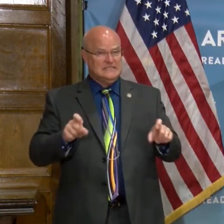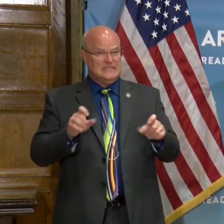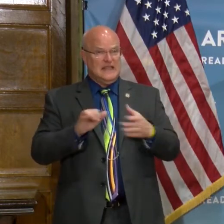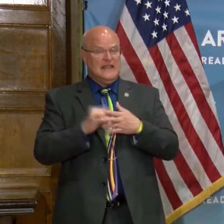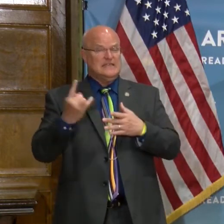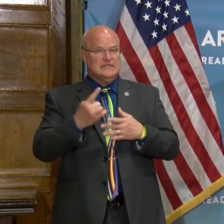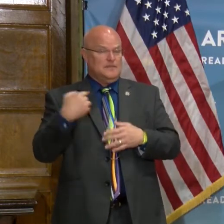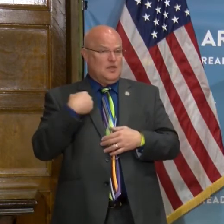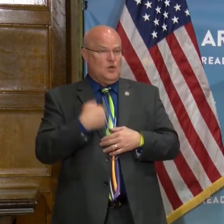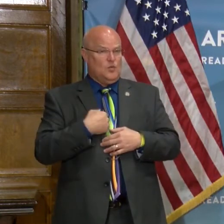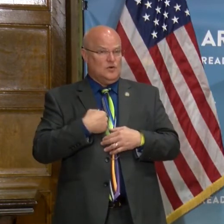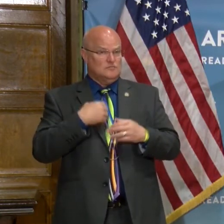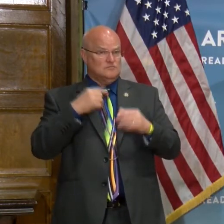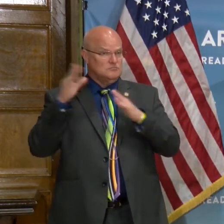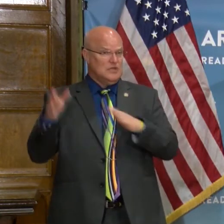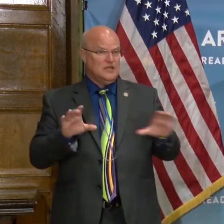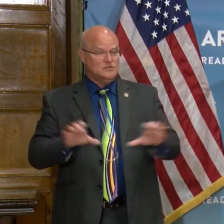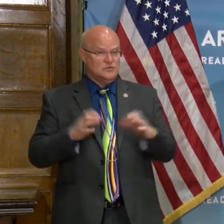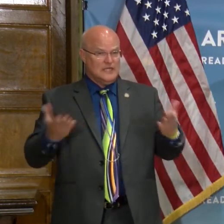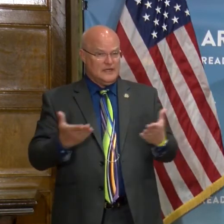that something we're planning on doing?